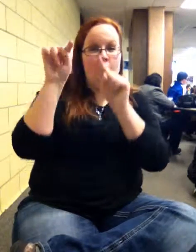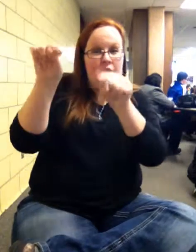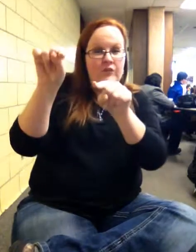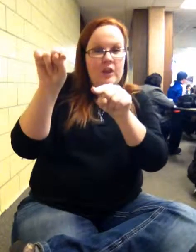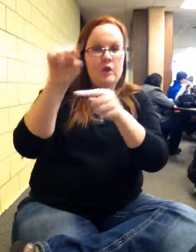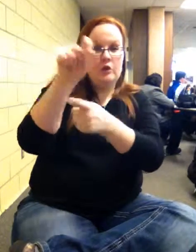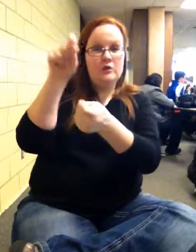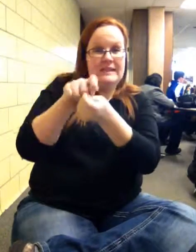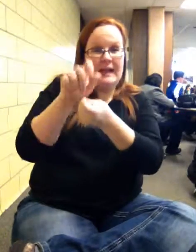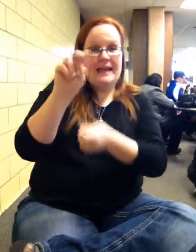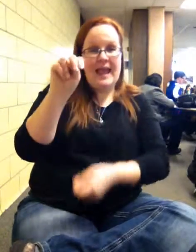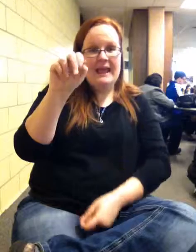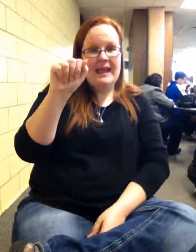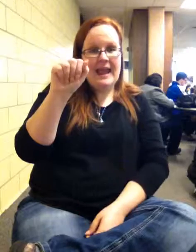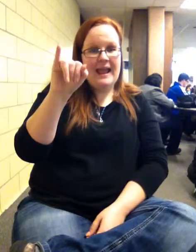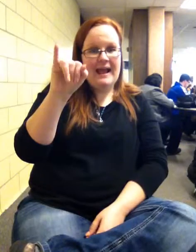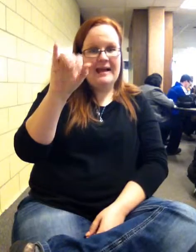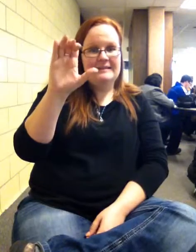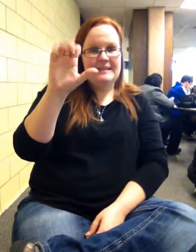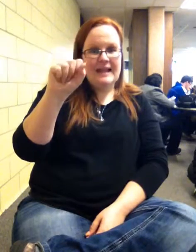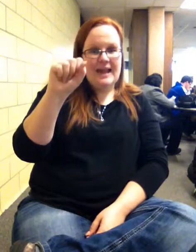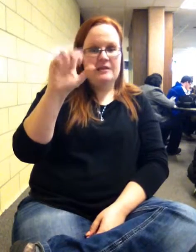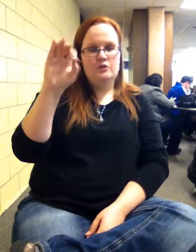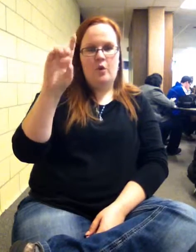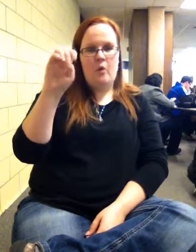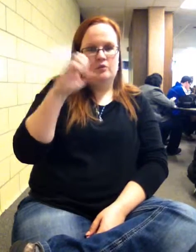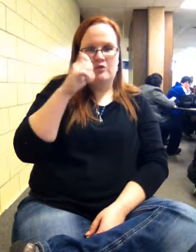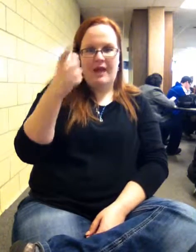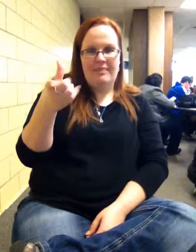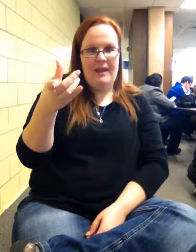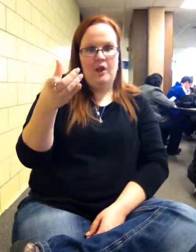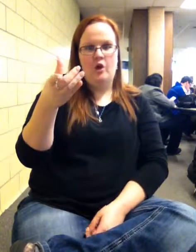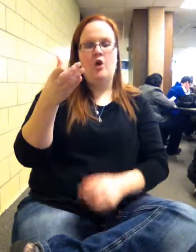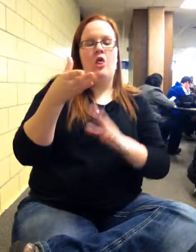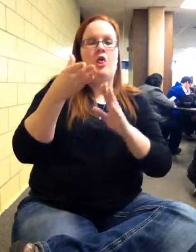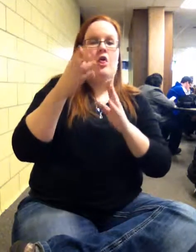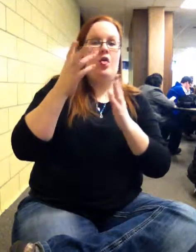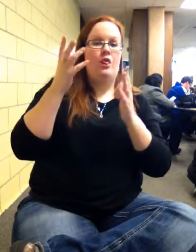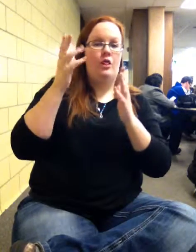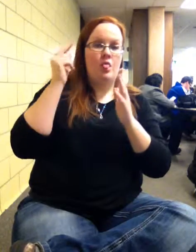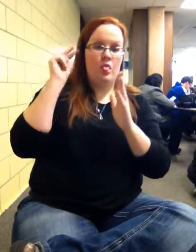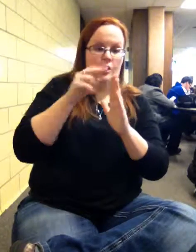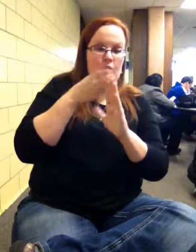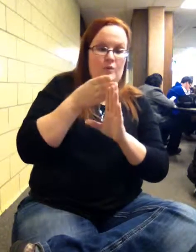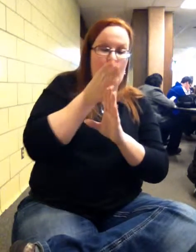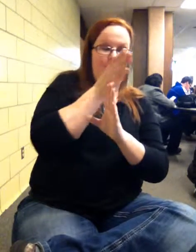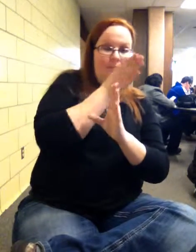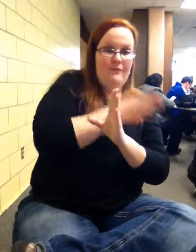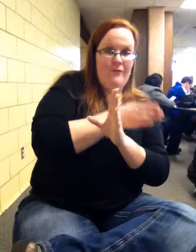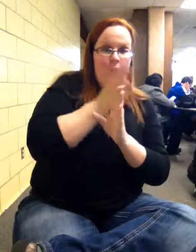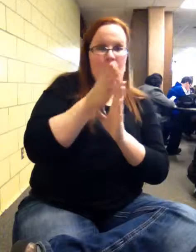exact NAICS code isn't there, look at the ones before and after it and try to get a feel for which one you think is gonna fit